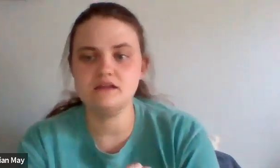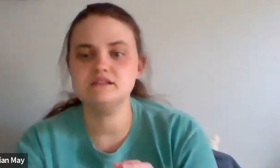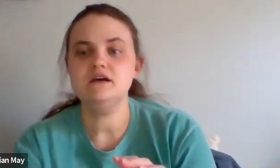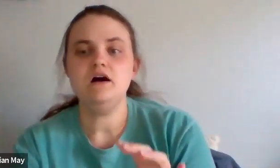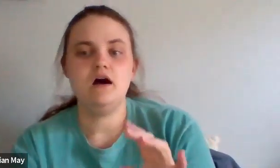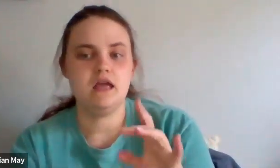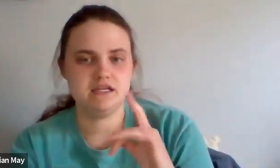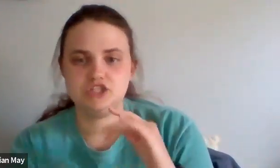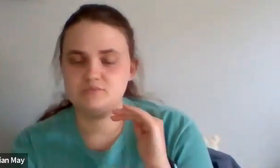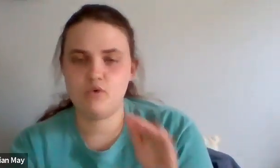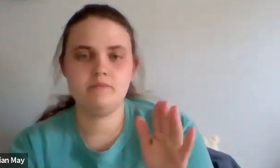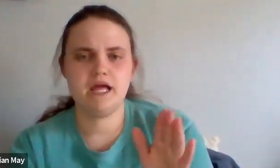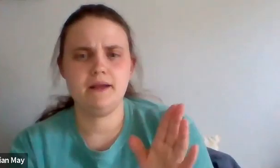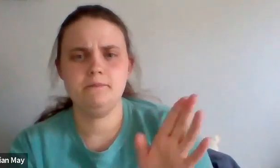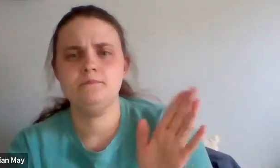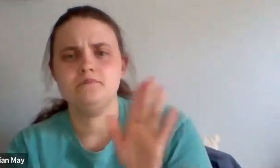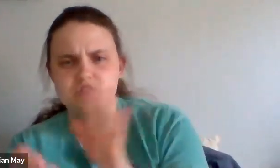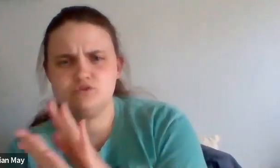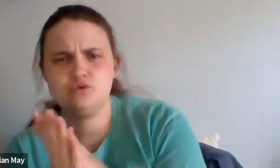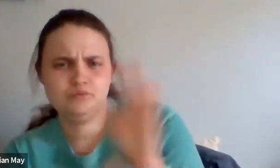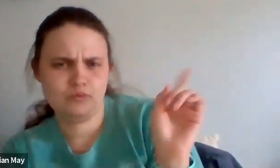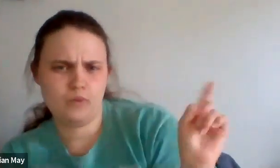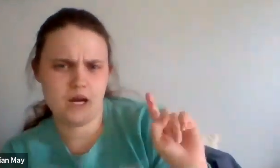does. It's just point blank. School, where?